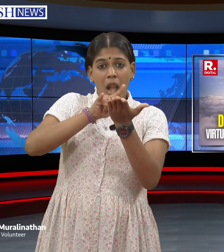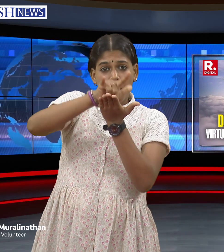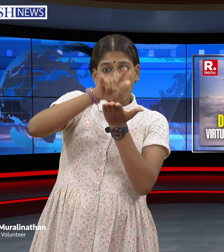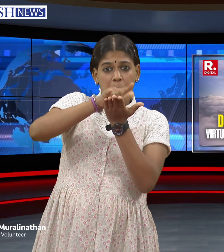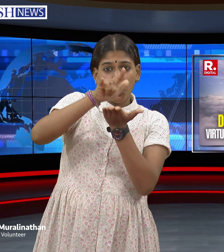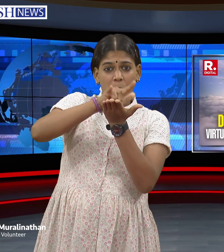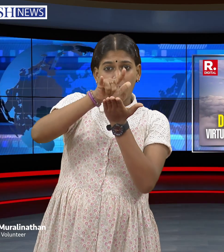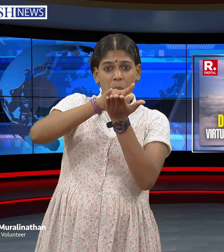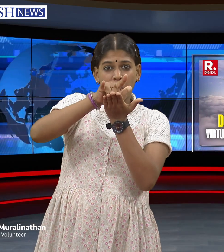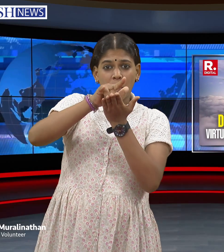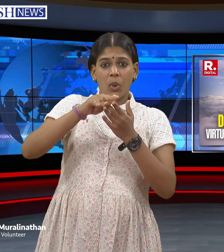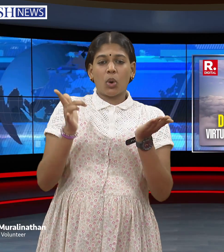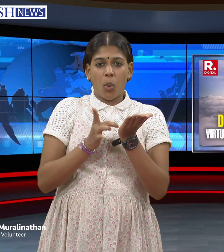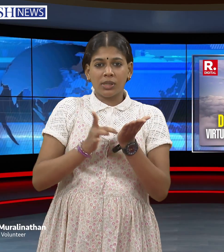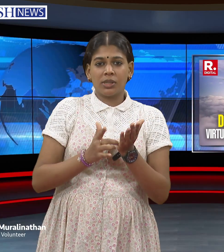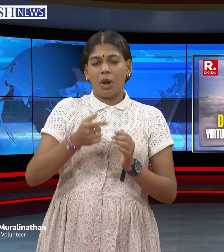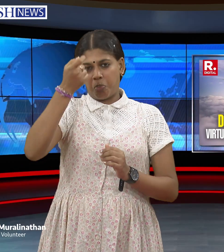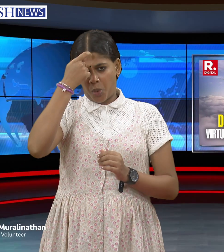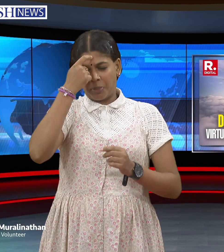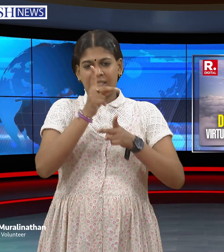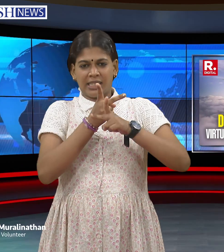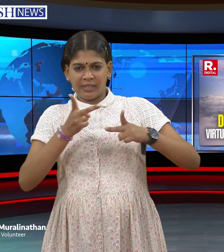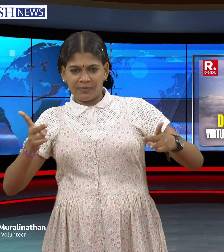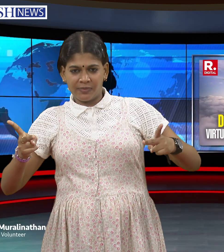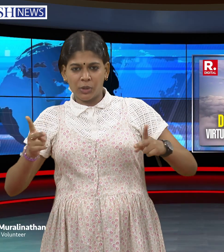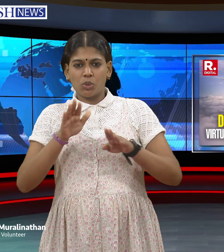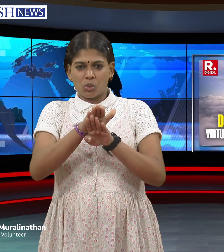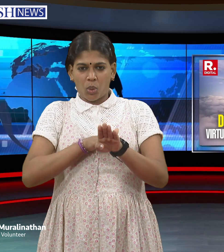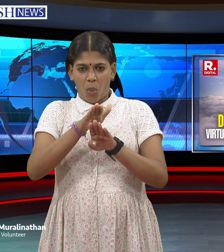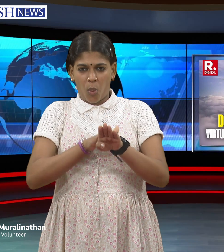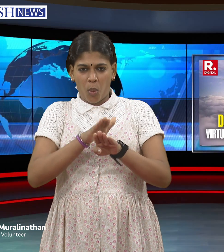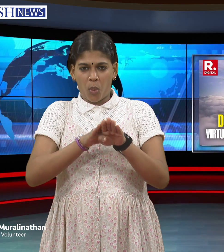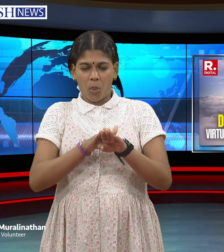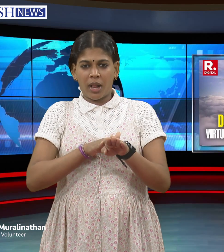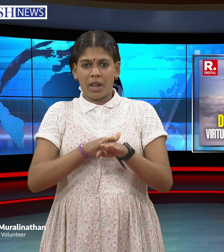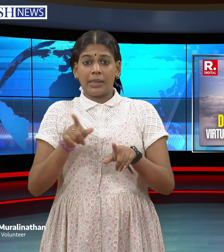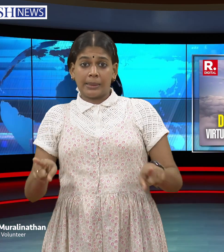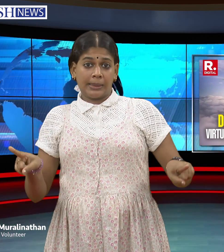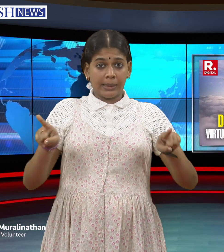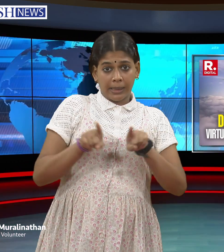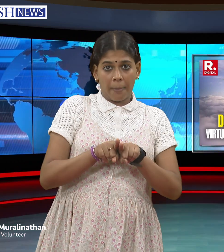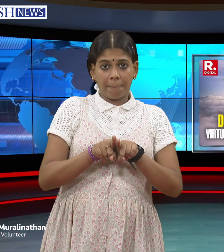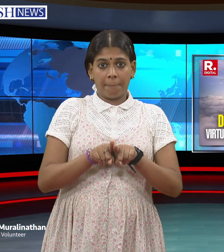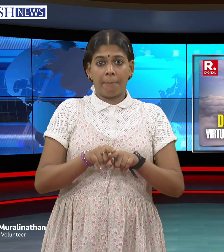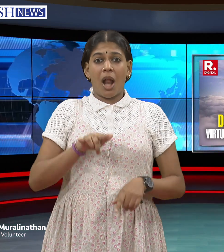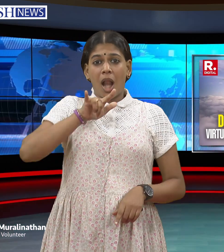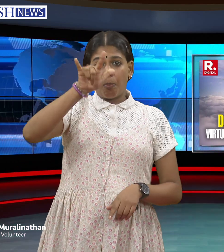2025, 16 Air India flights were cancelled due to unavailability of aircraft and technical glitches, according to a press statement